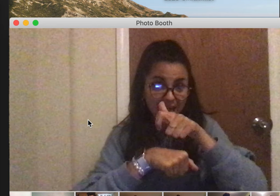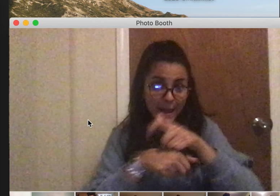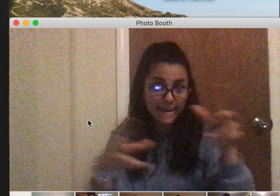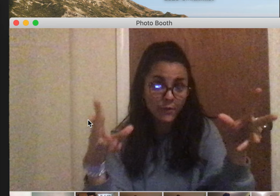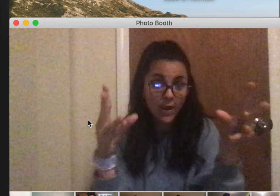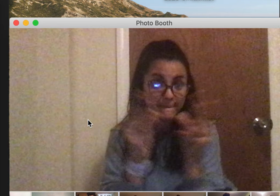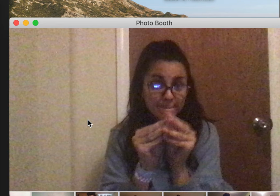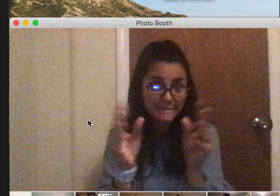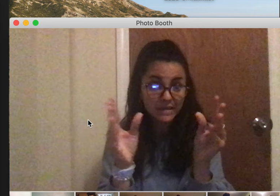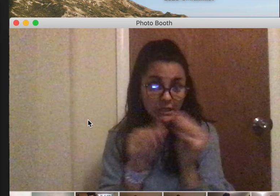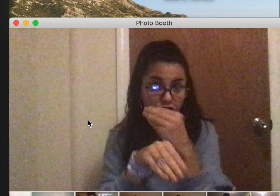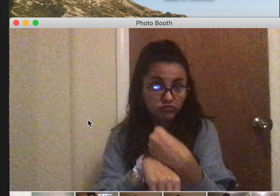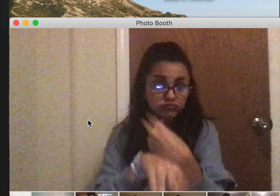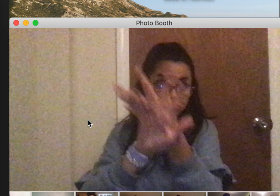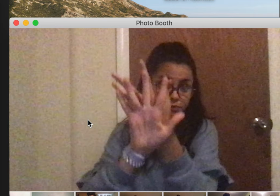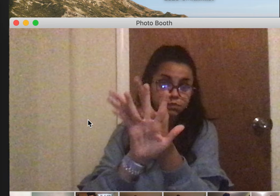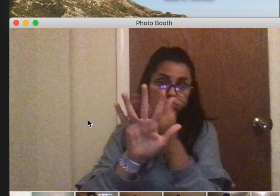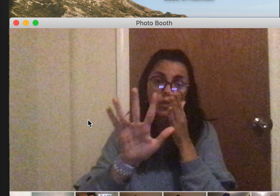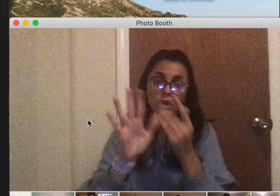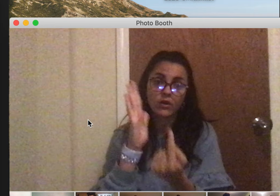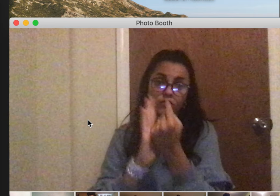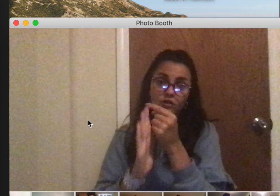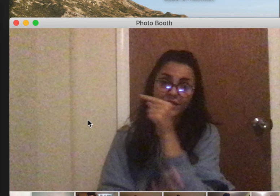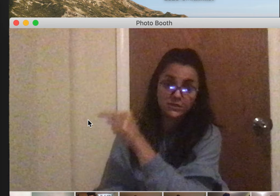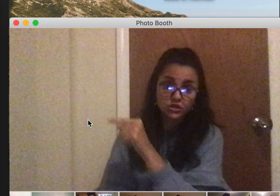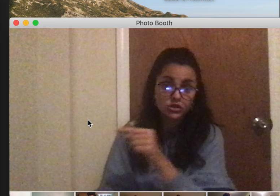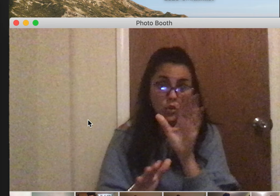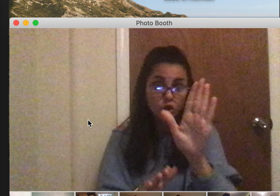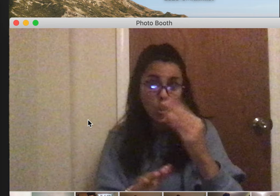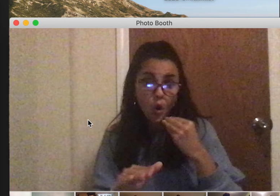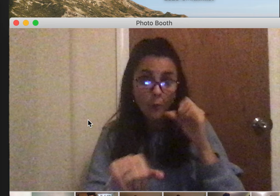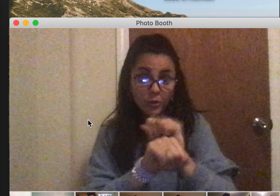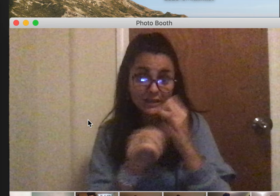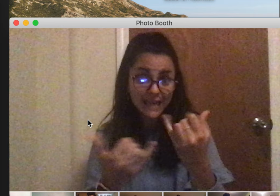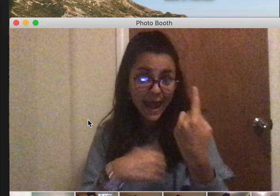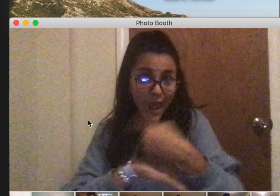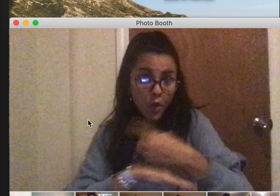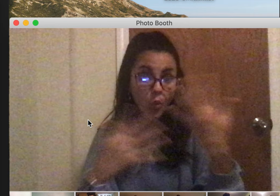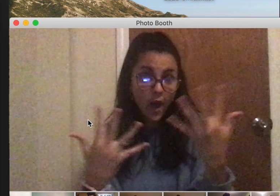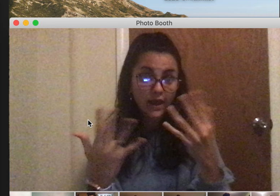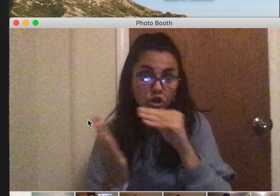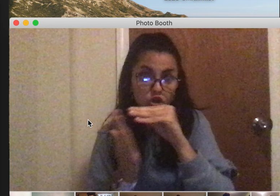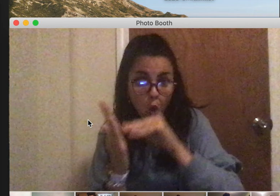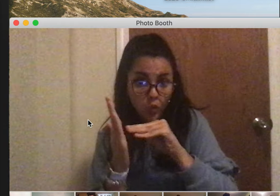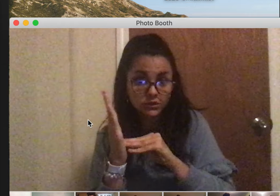the worksheet for today, or your notes for today, I should say. All right, guys, enjoy the rest of your day.